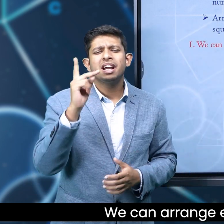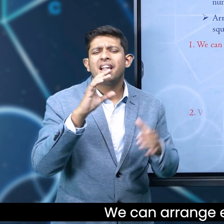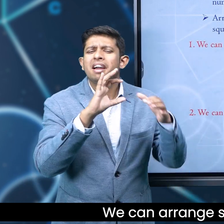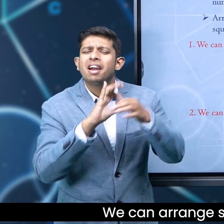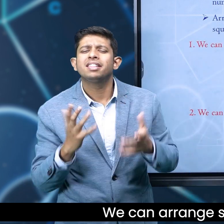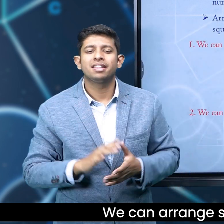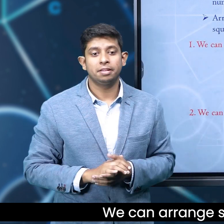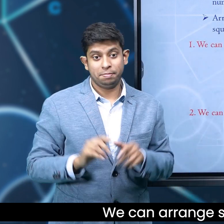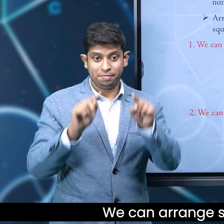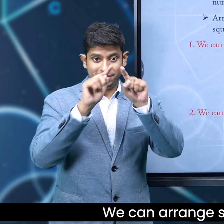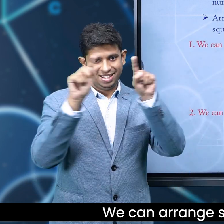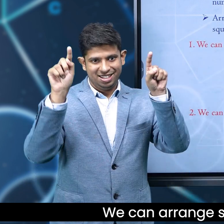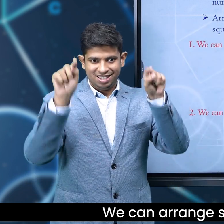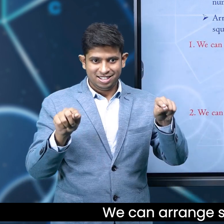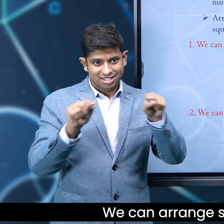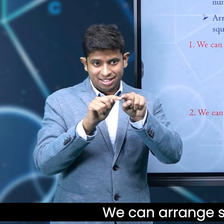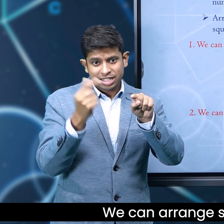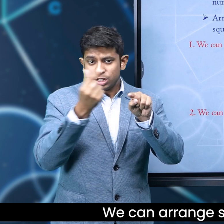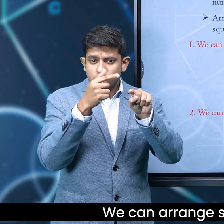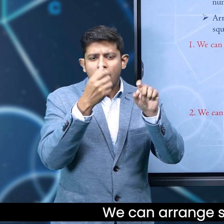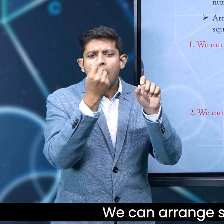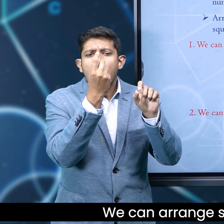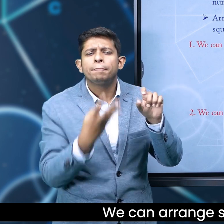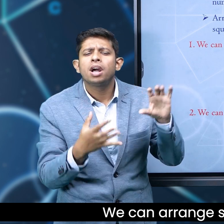We can arrange some numbers using a rectangle.